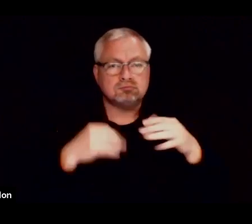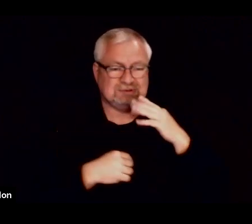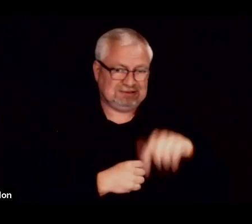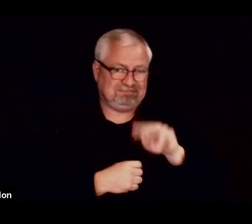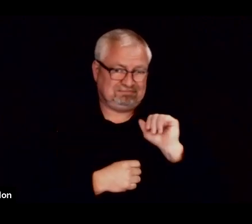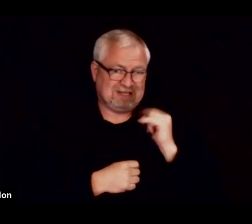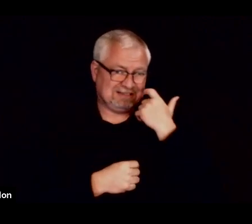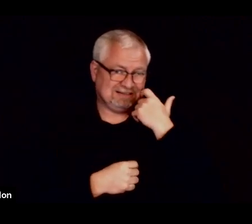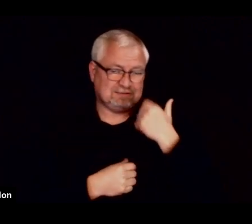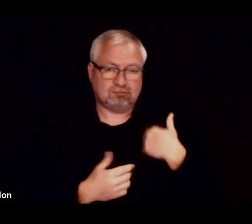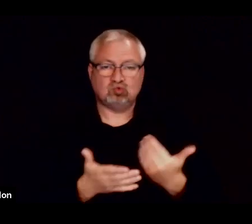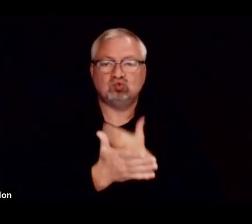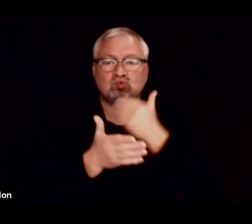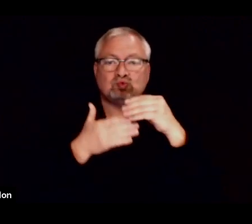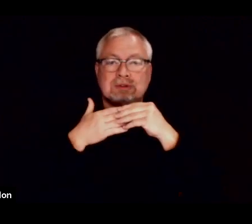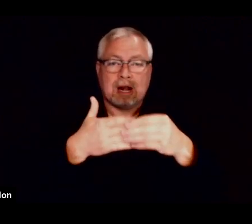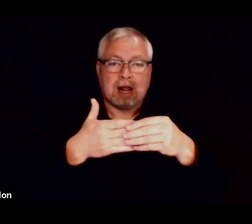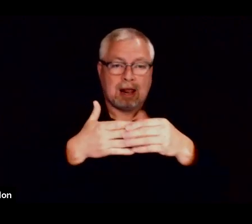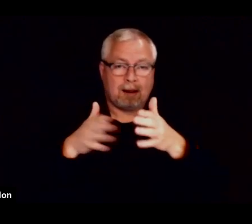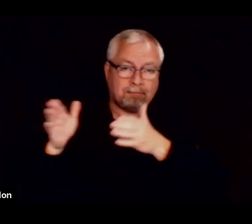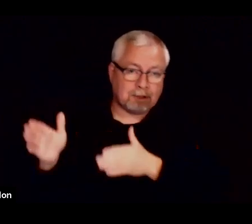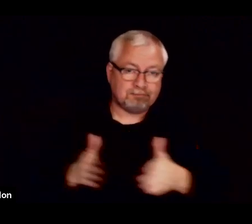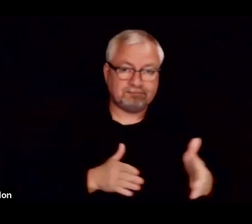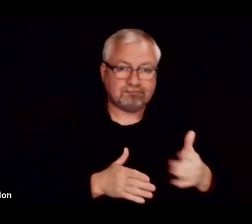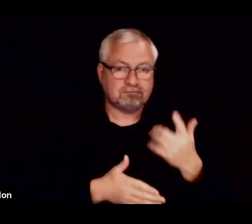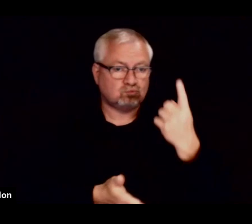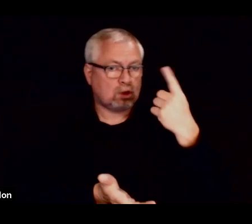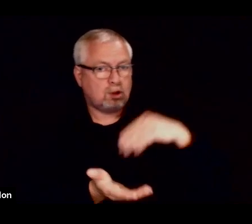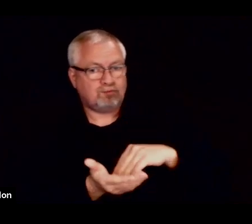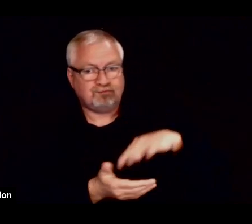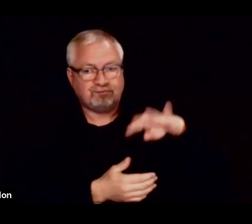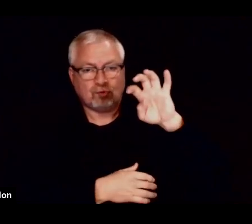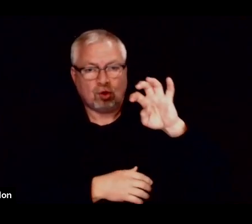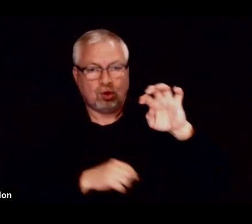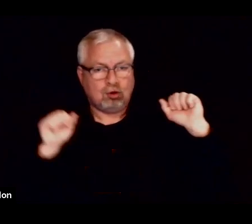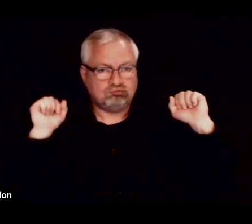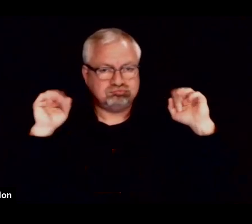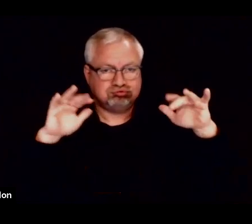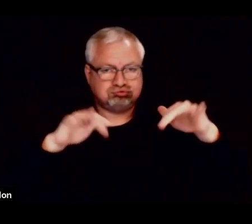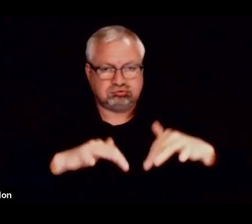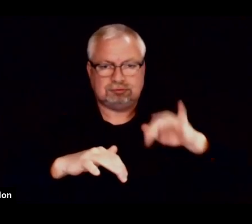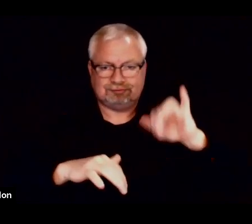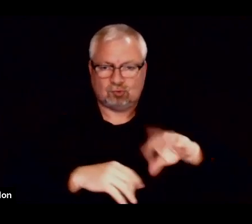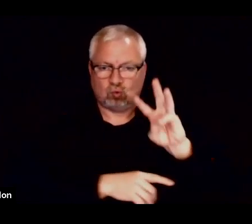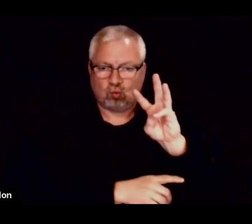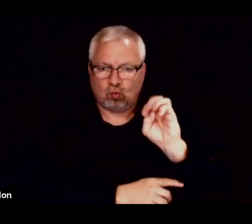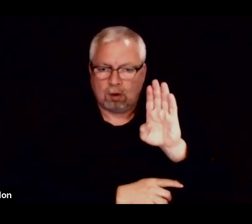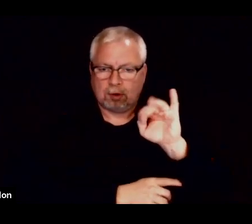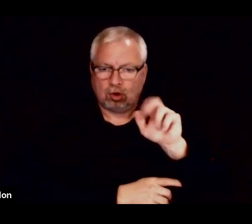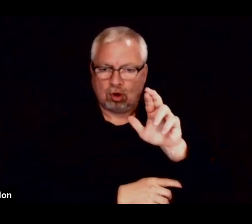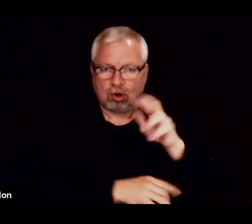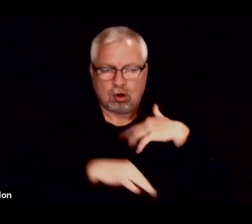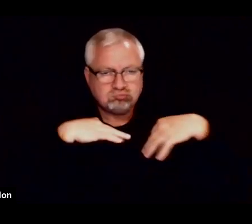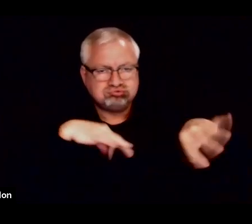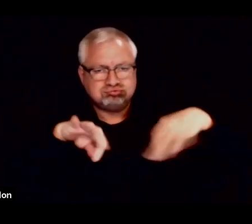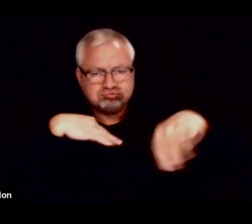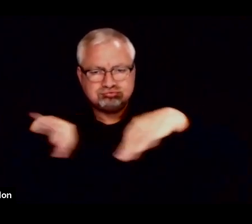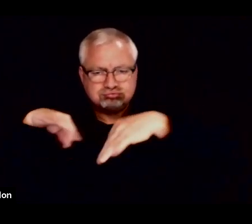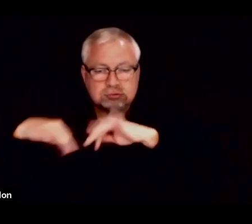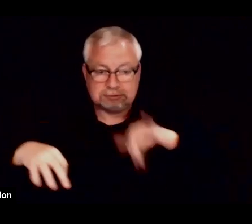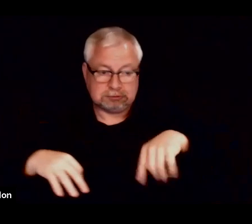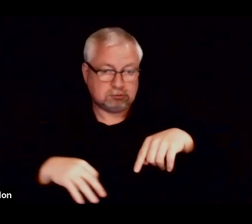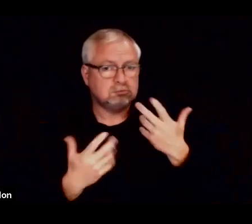well attended by over 1,400 people. We also, as you know, have begun a partnership with the National Guard to